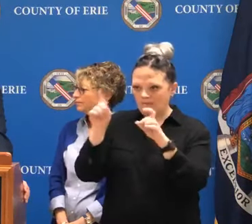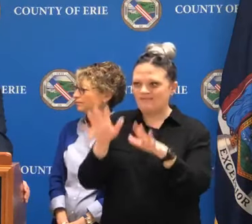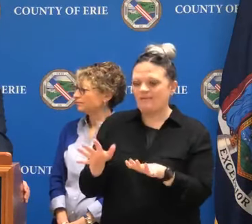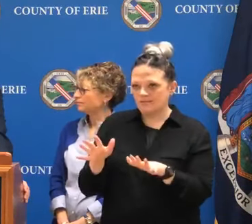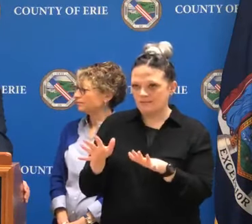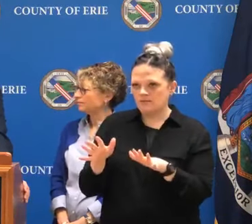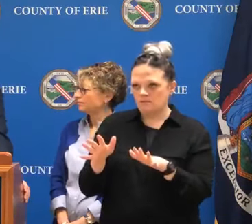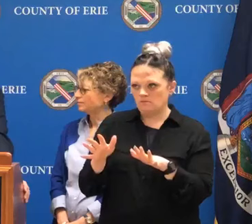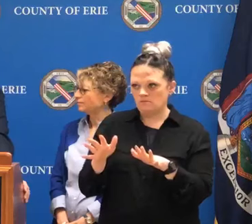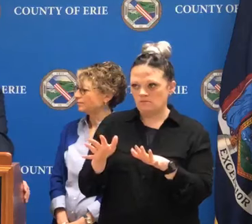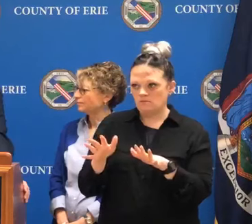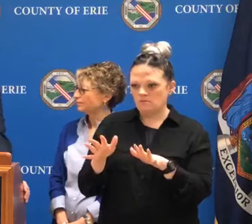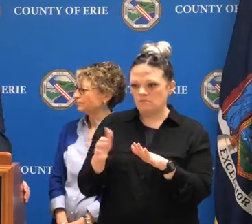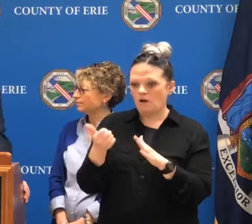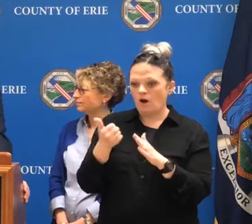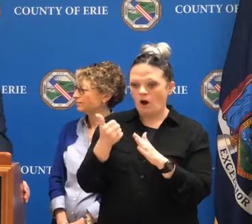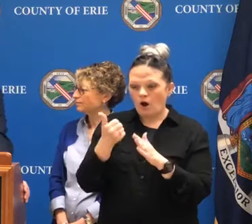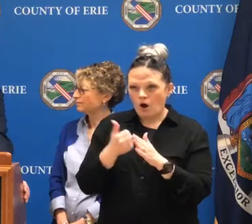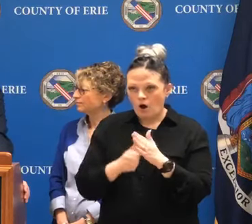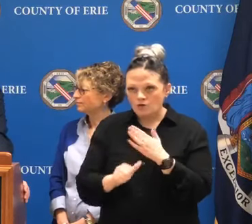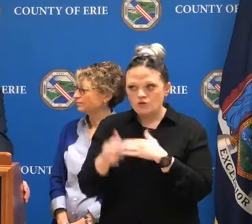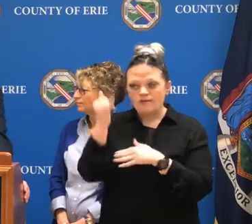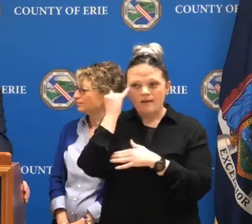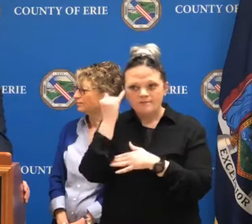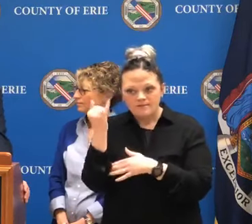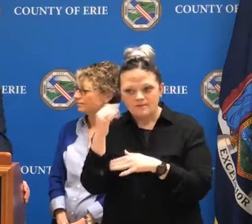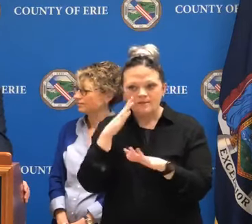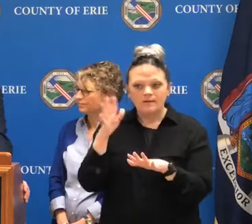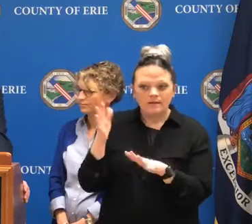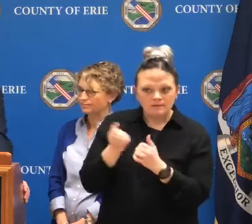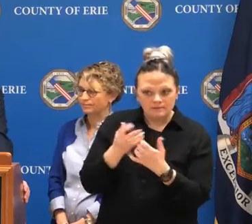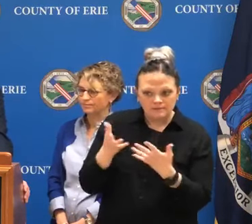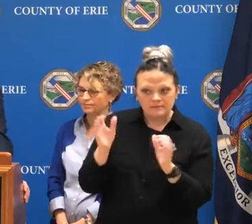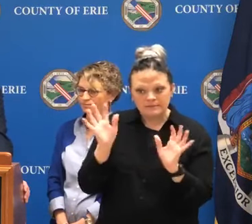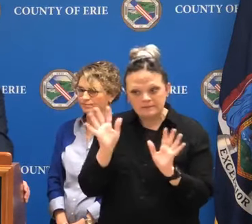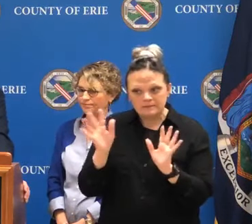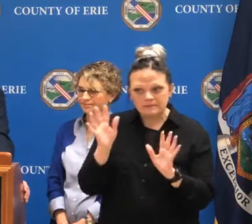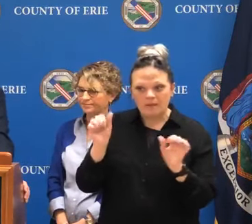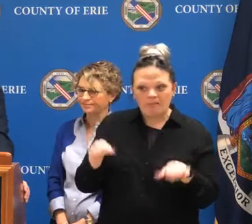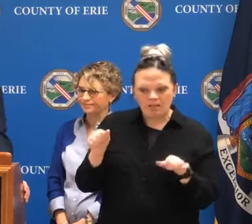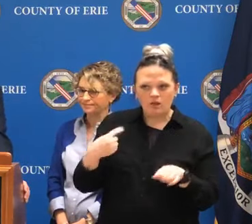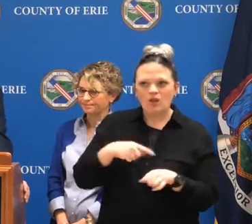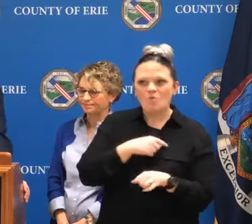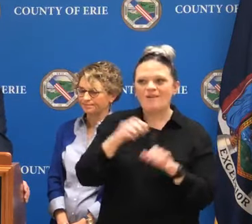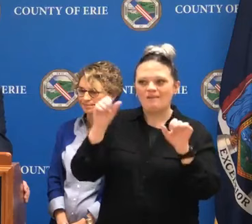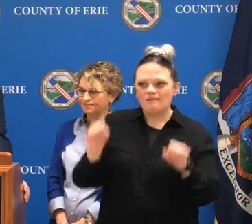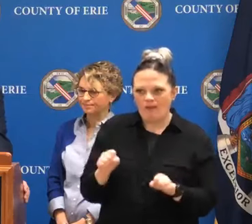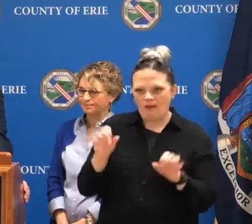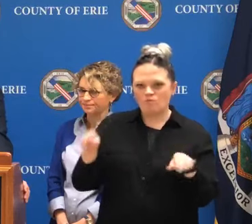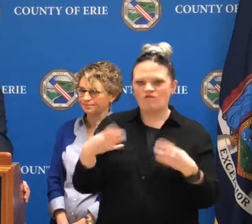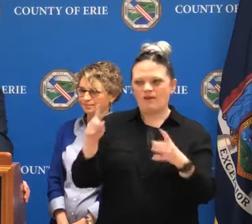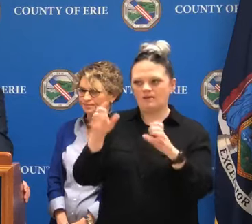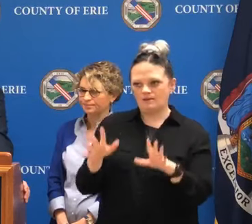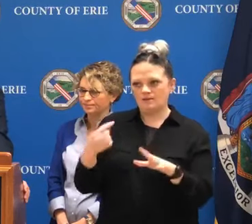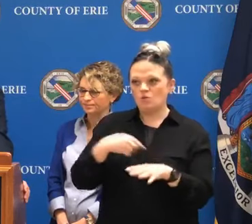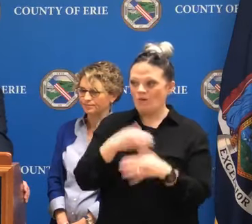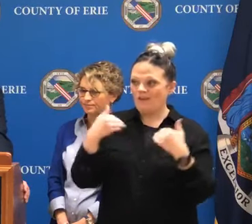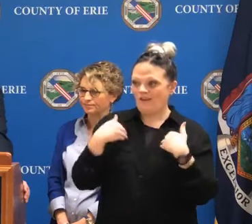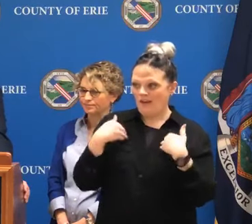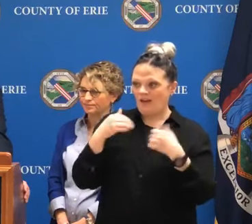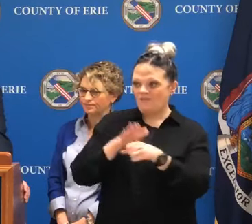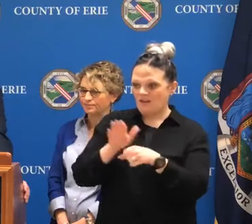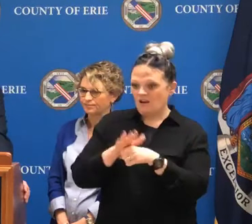the proviso that we have the ability to do the test. And as I just noted, while we still have enough test kits and